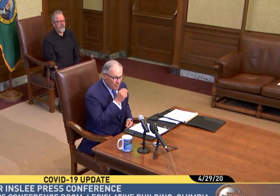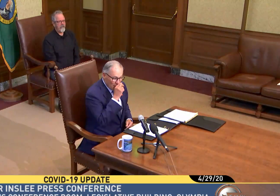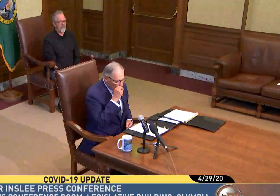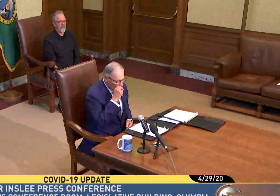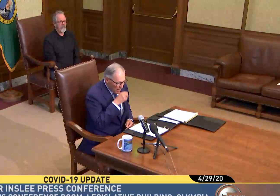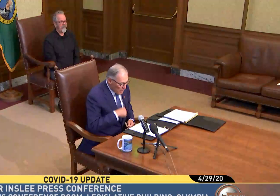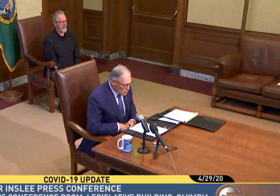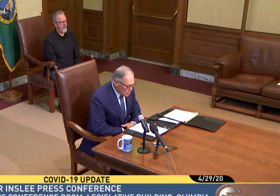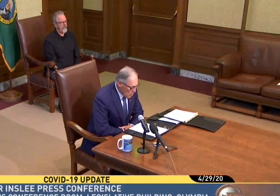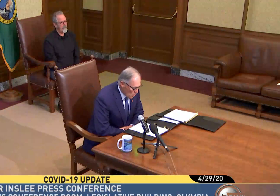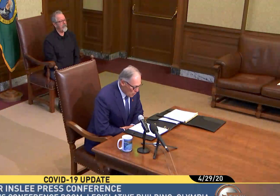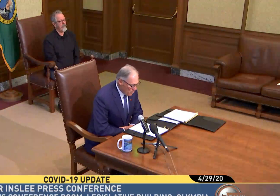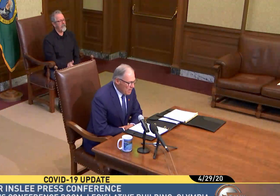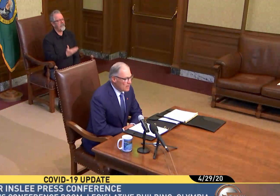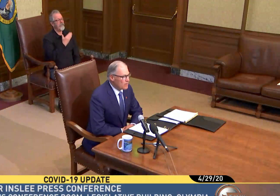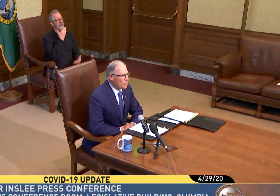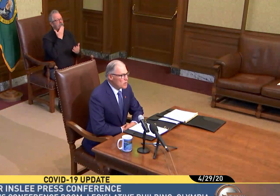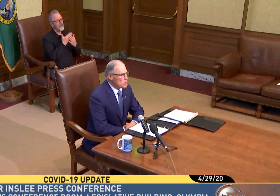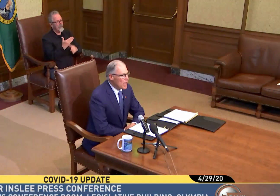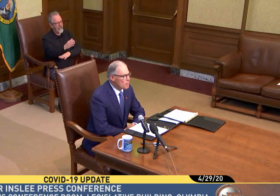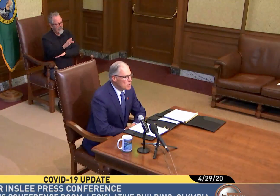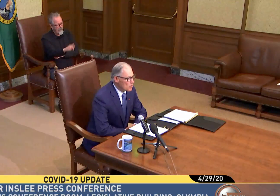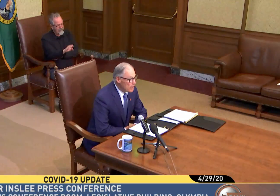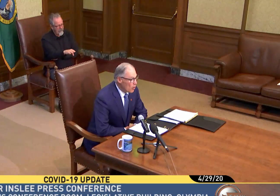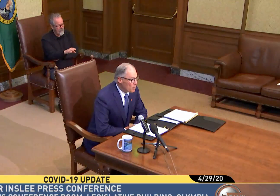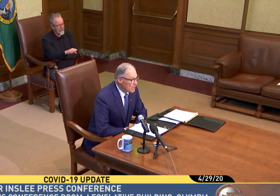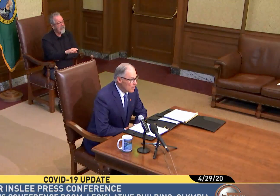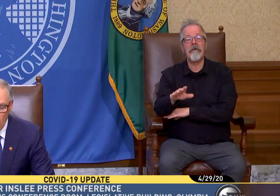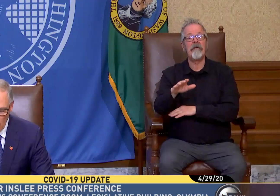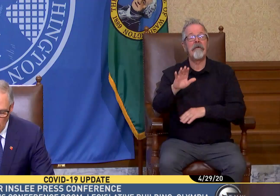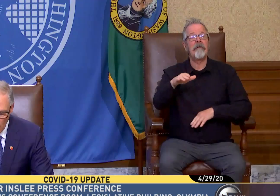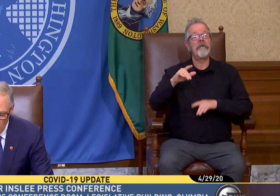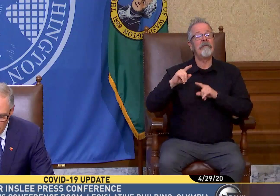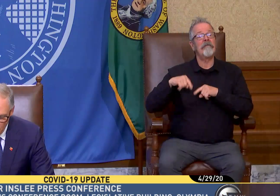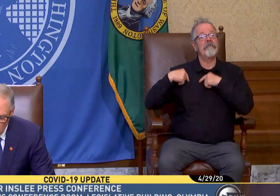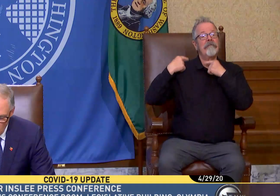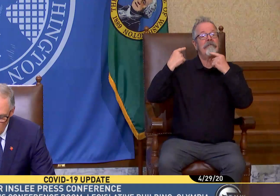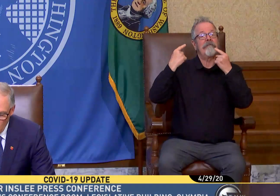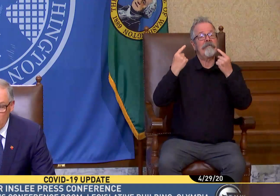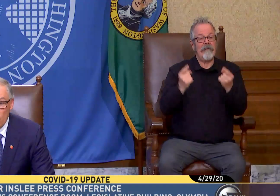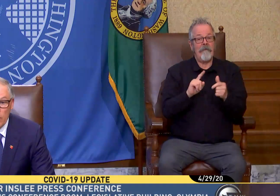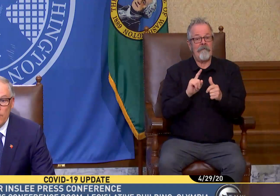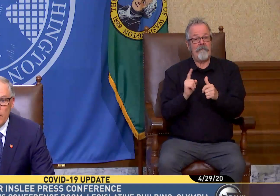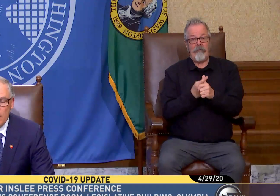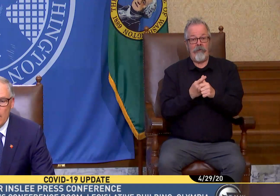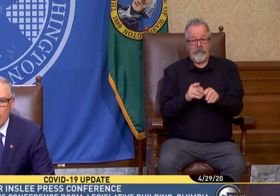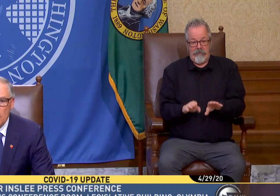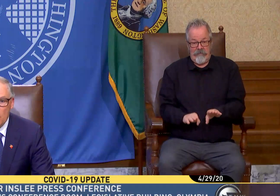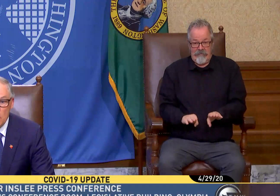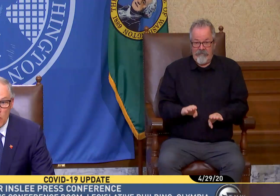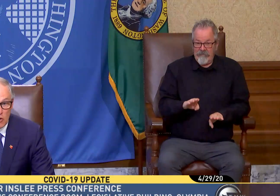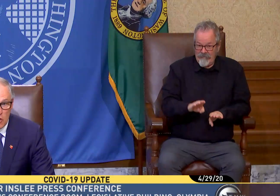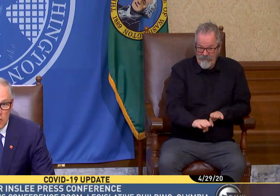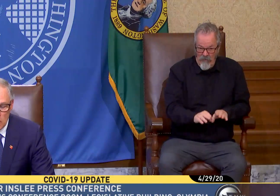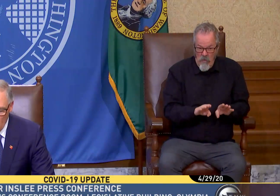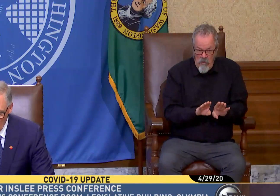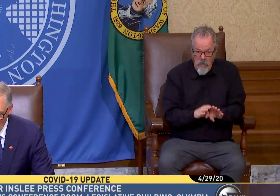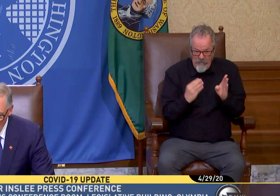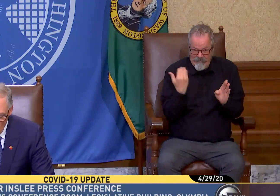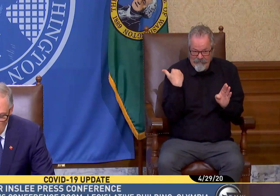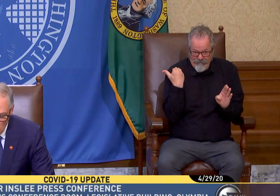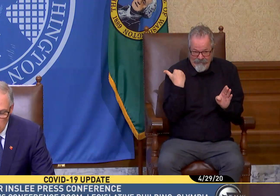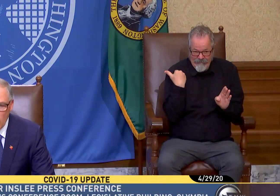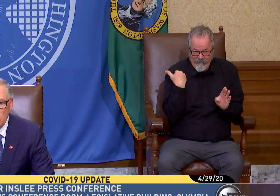Good afternoon. As you know, we've made the first steps in reopening our economy. We've lifted some restrictions